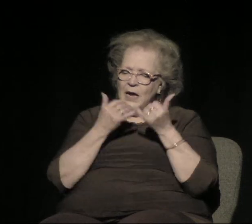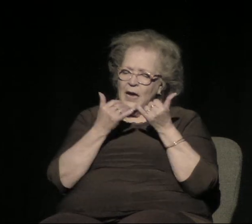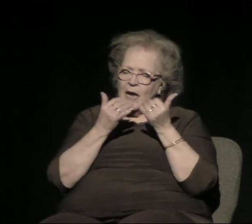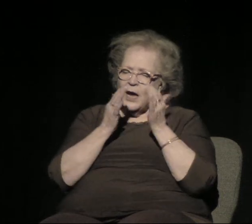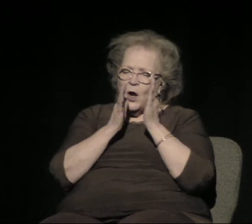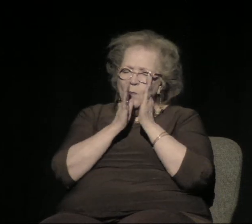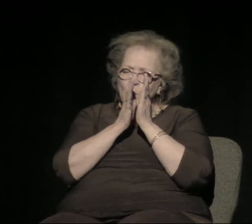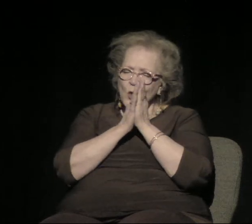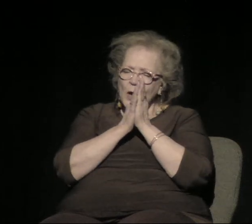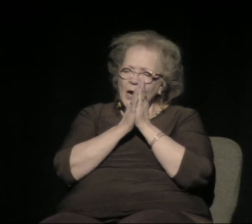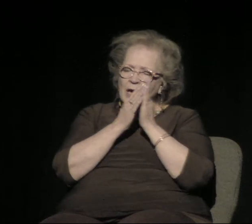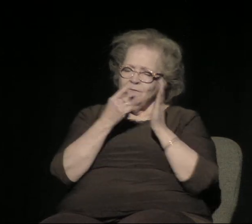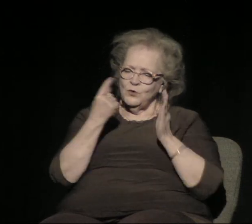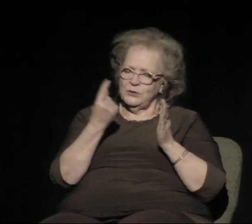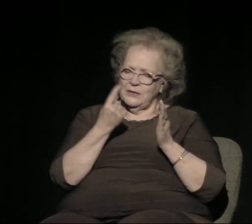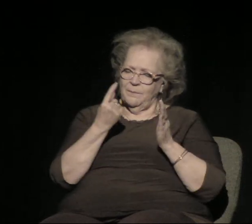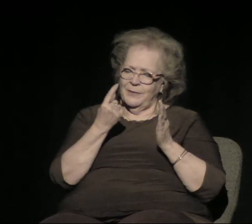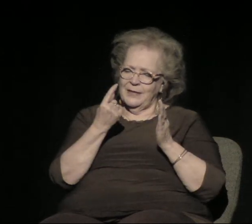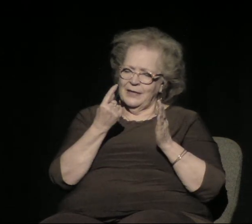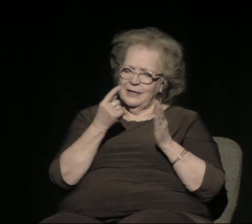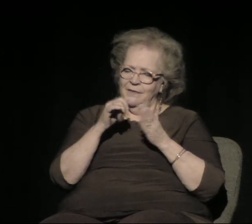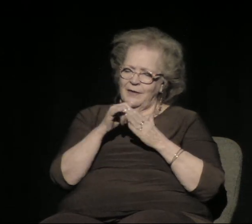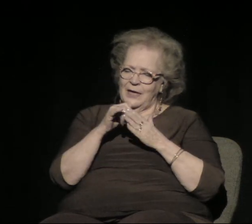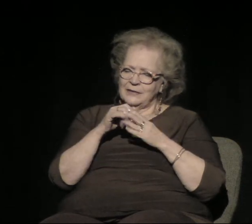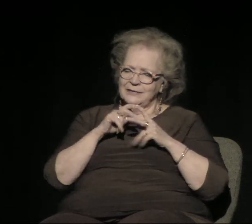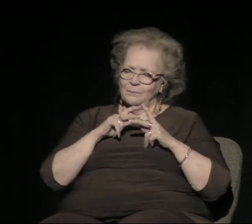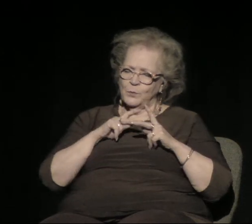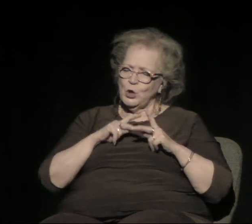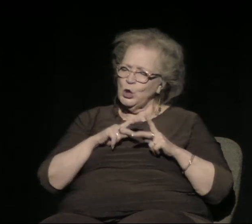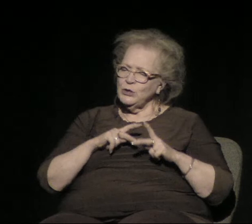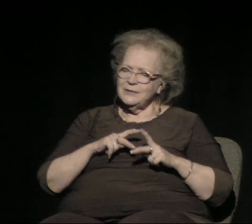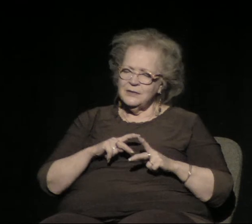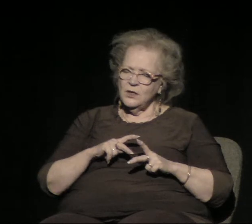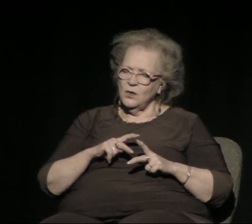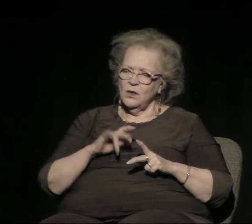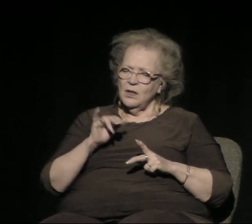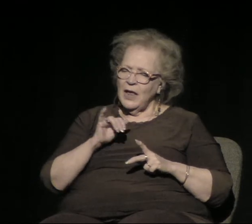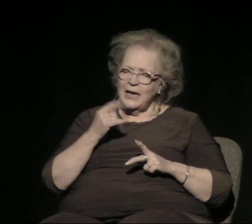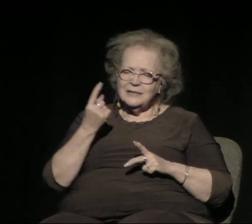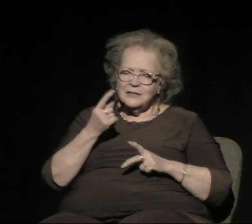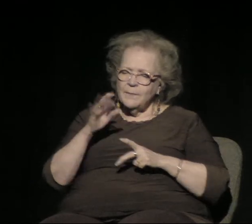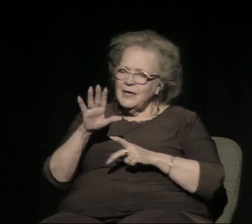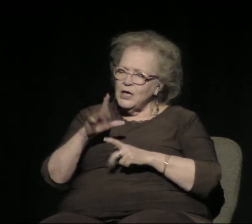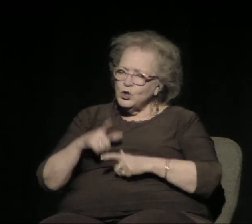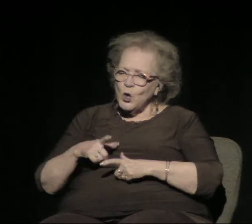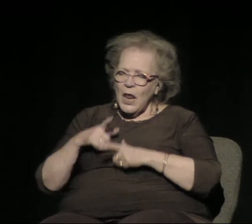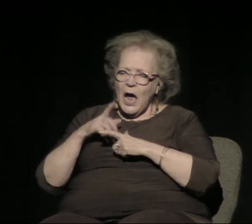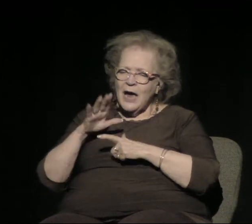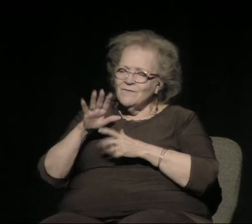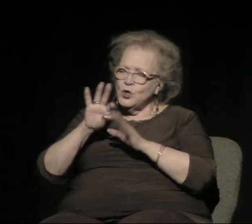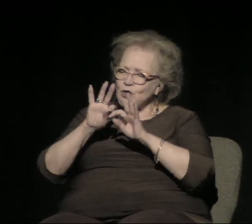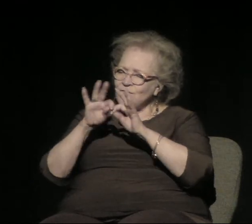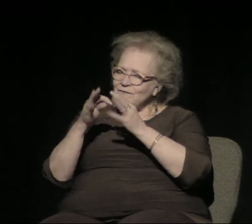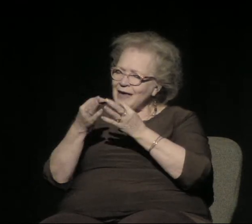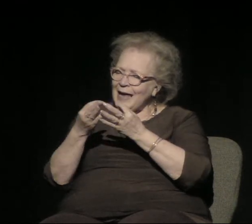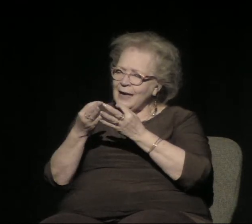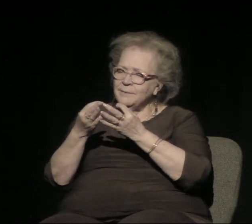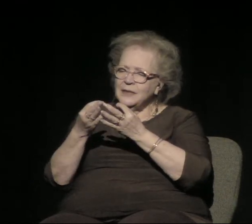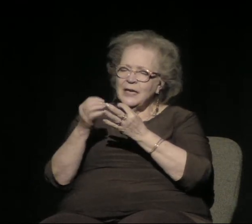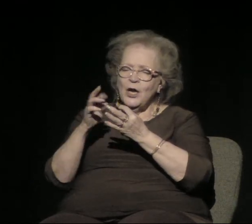Pray for something personal to you, whether that be for something in your life or your family's life, or maybe